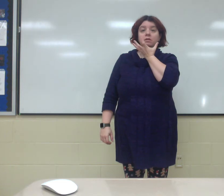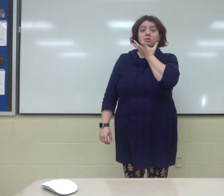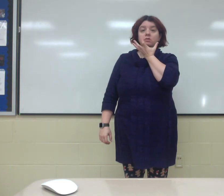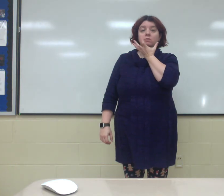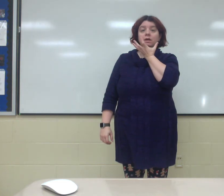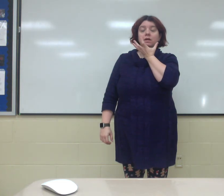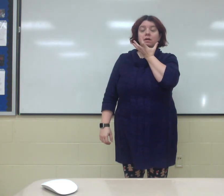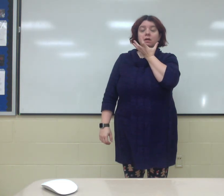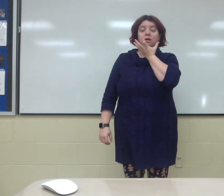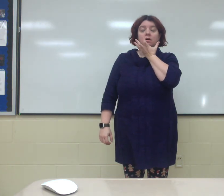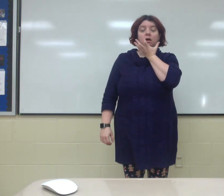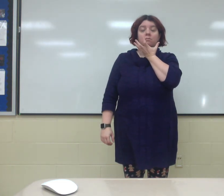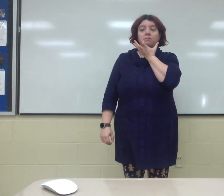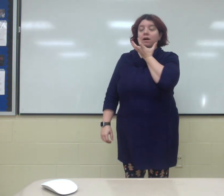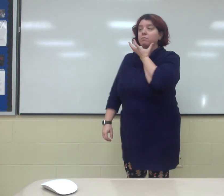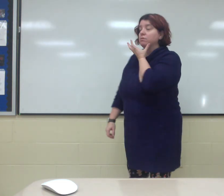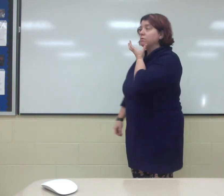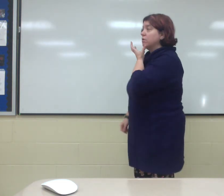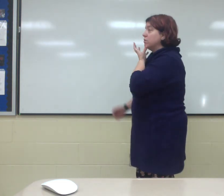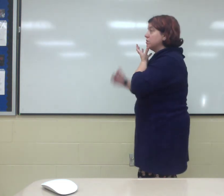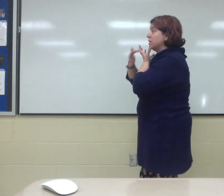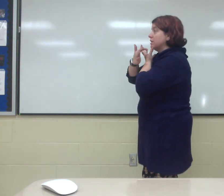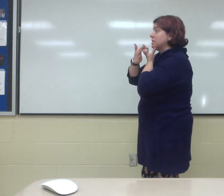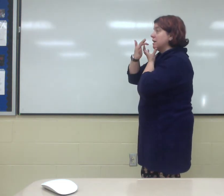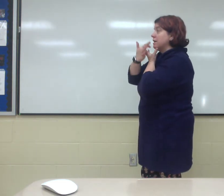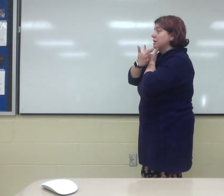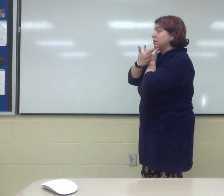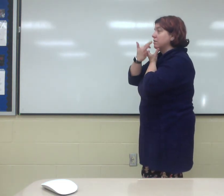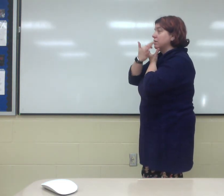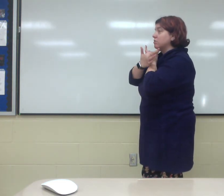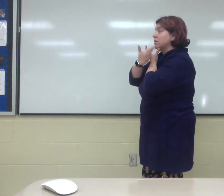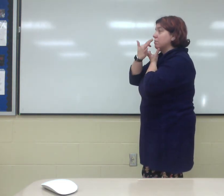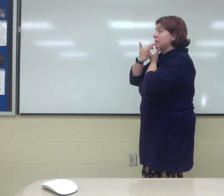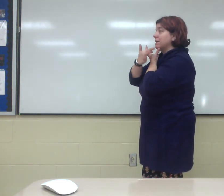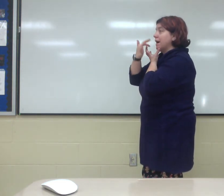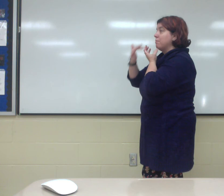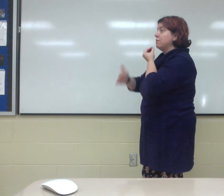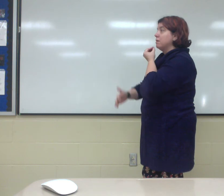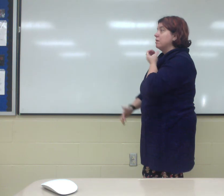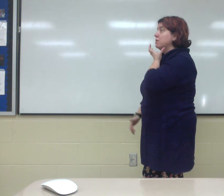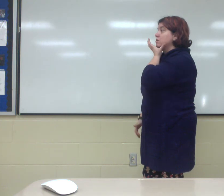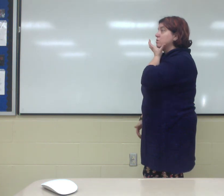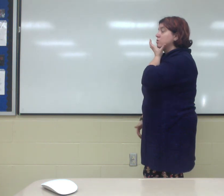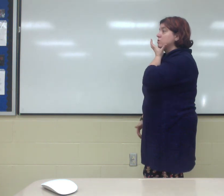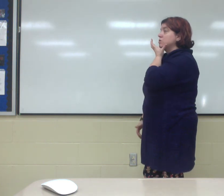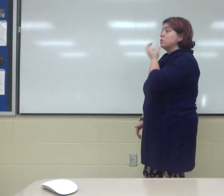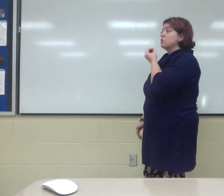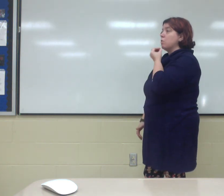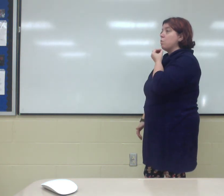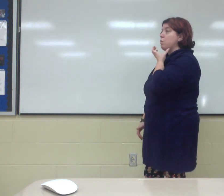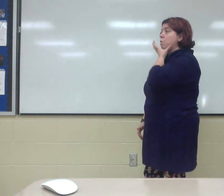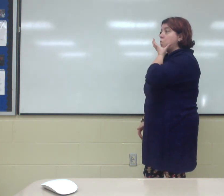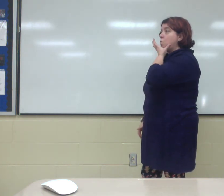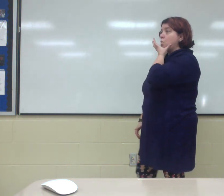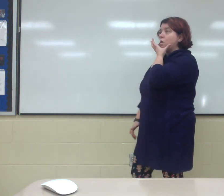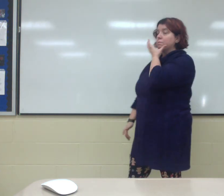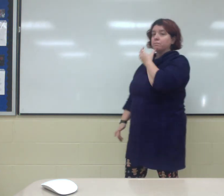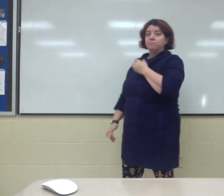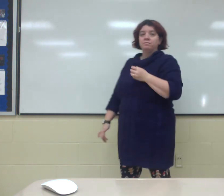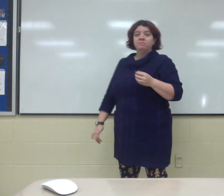into a 5. But if you notice, looking at the side here, there's a big gap. So warm.